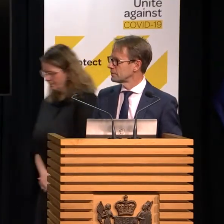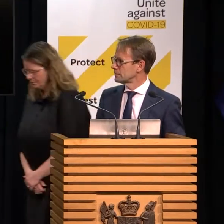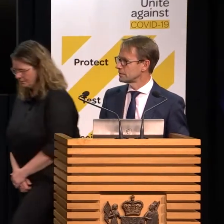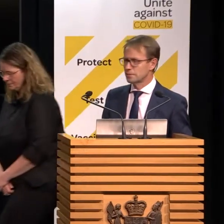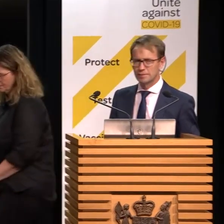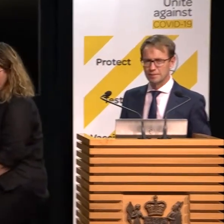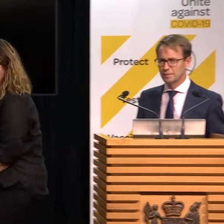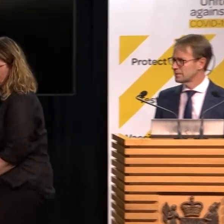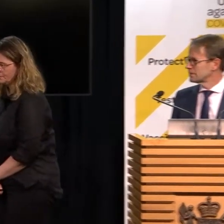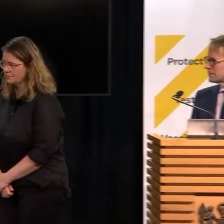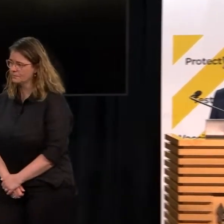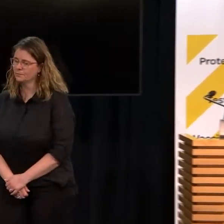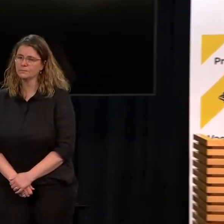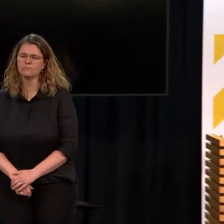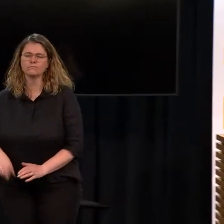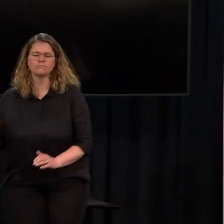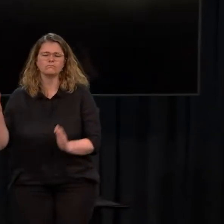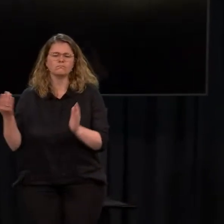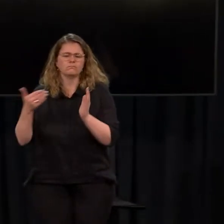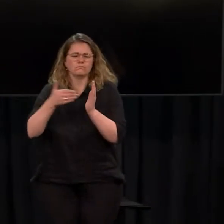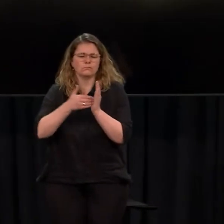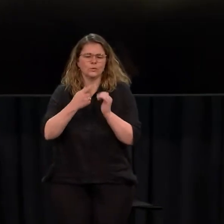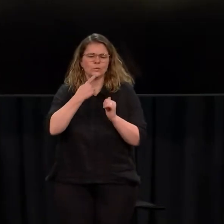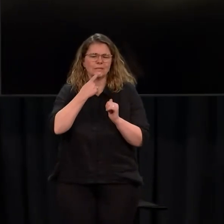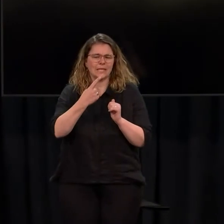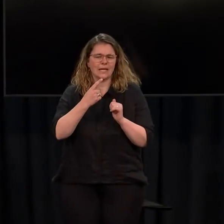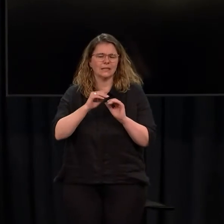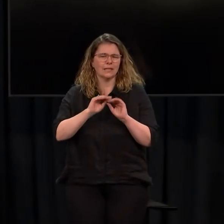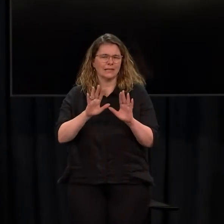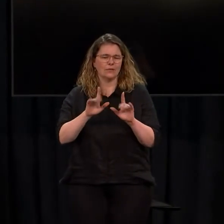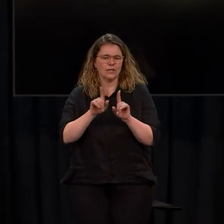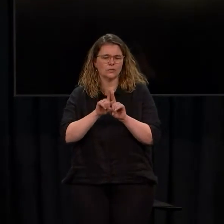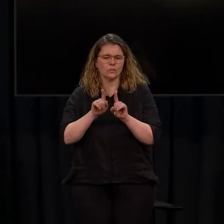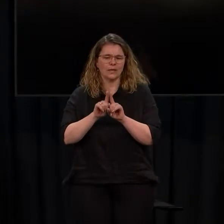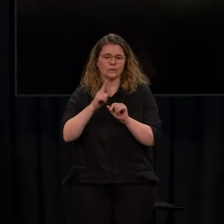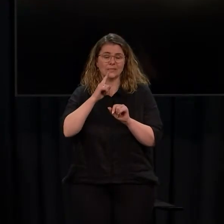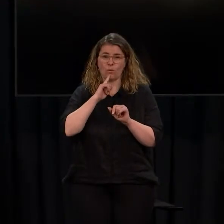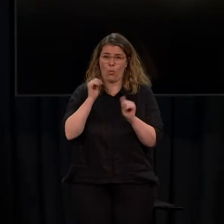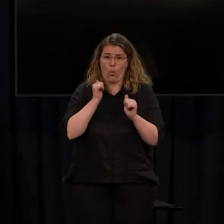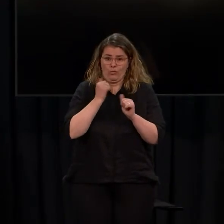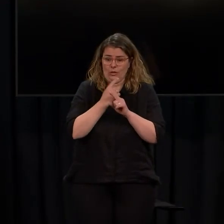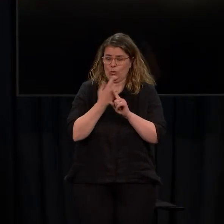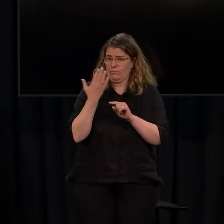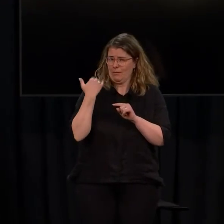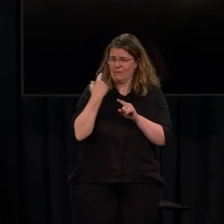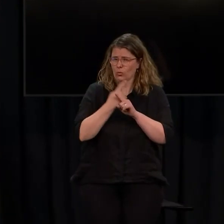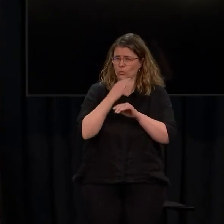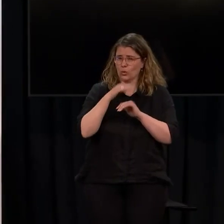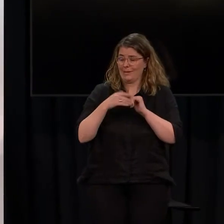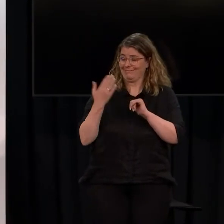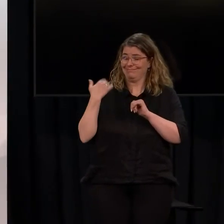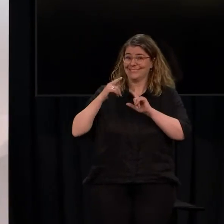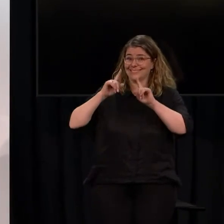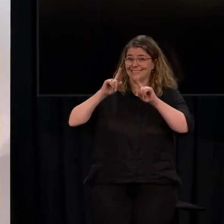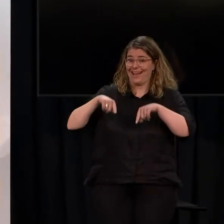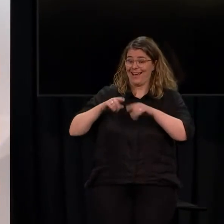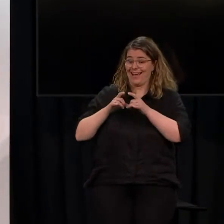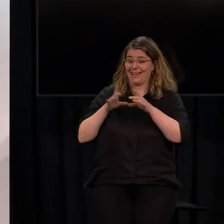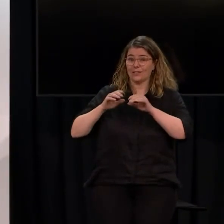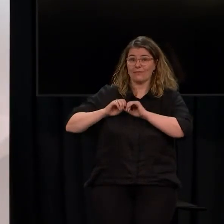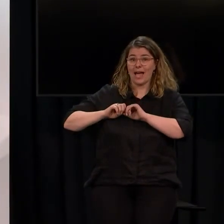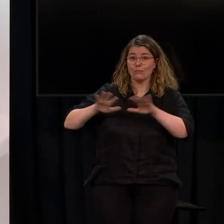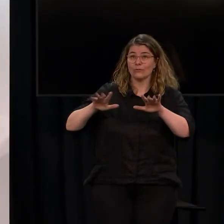to Bernard. Of course, the way that we've already talked about the fact that at the beginning of the outbreak, we had